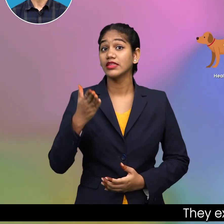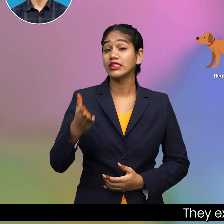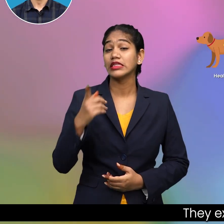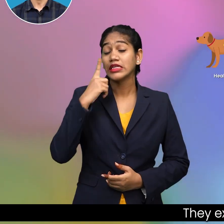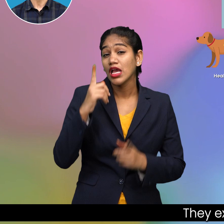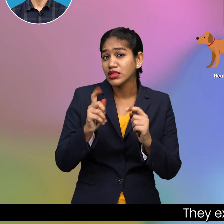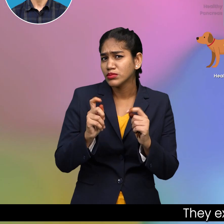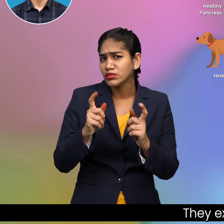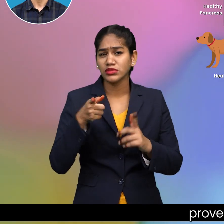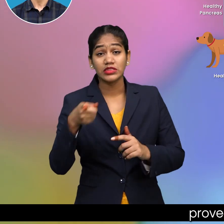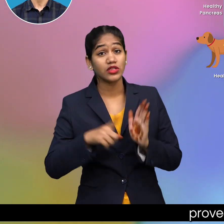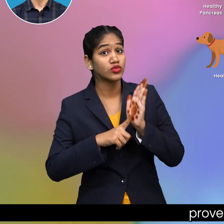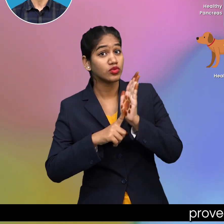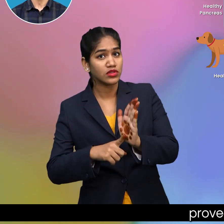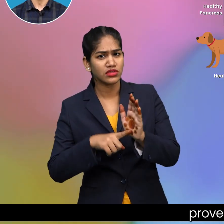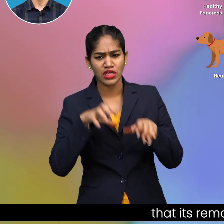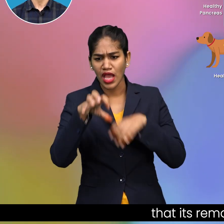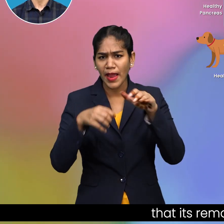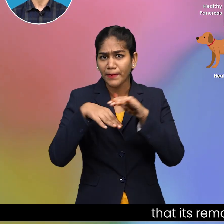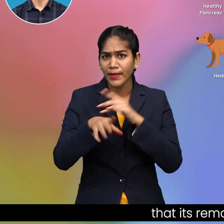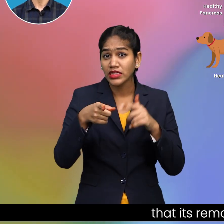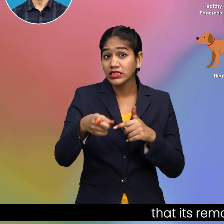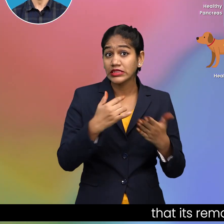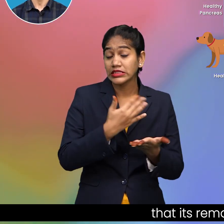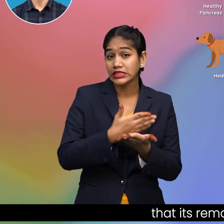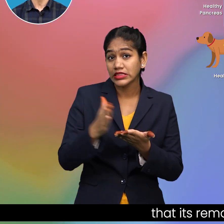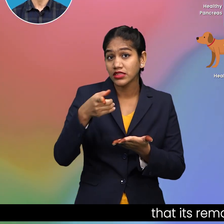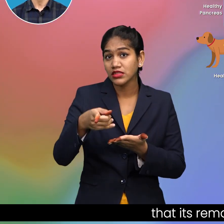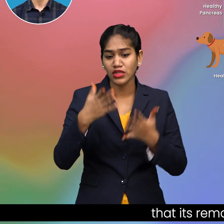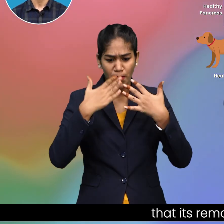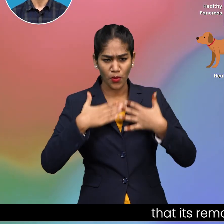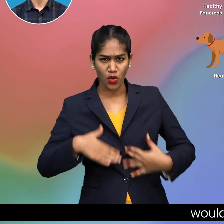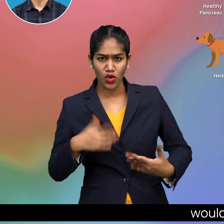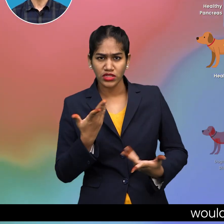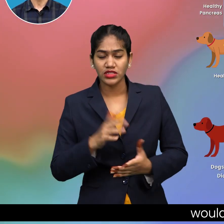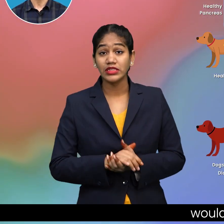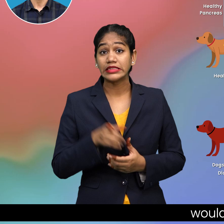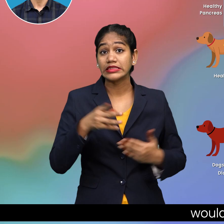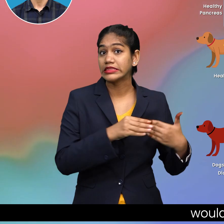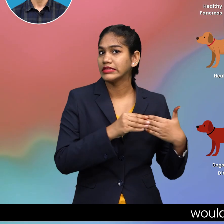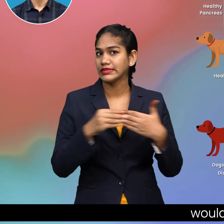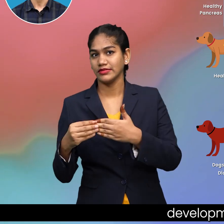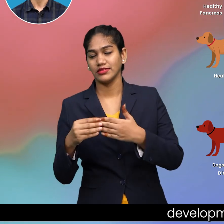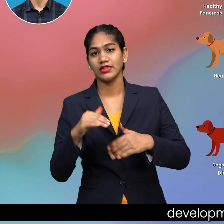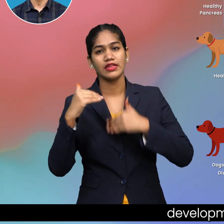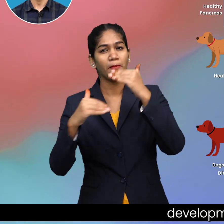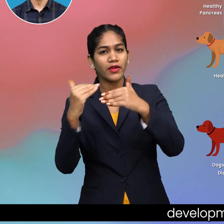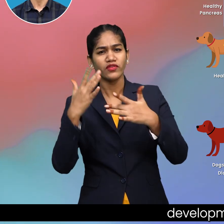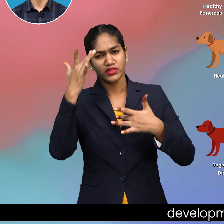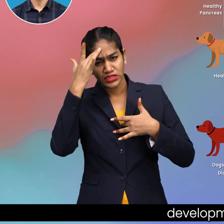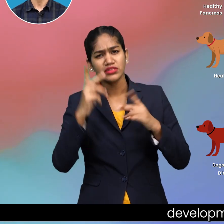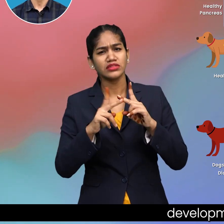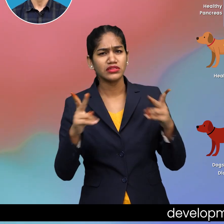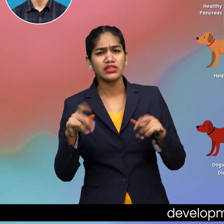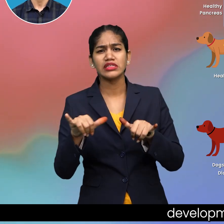They experimentally proved in animals that its removal from the body would lead to the development